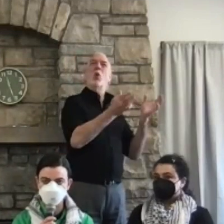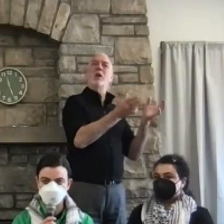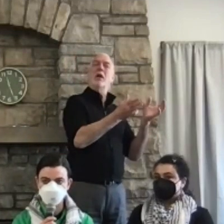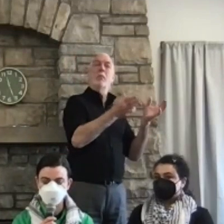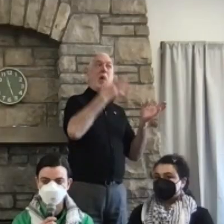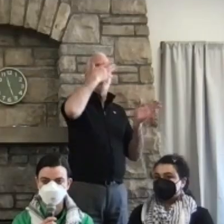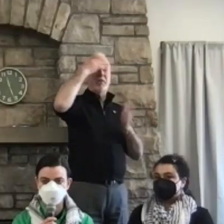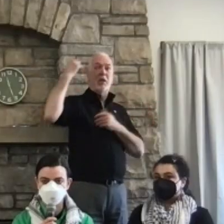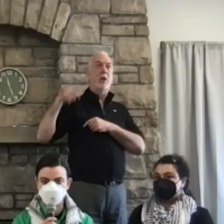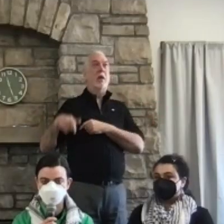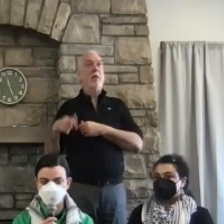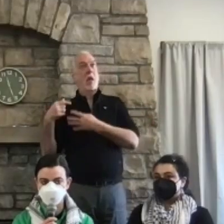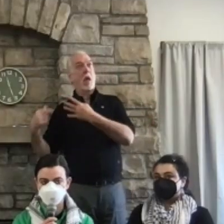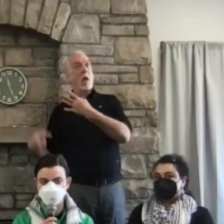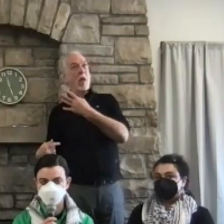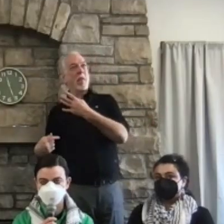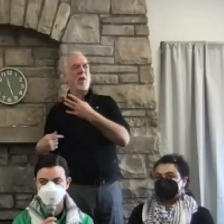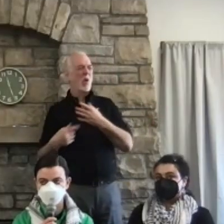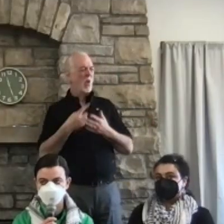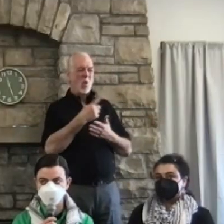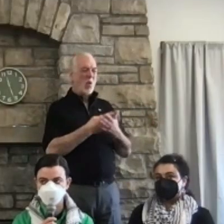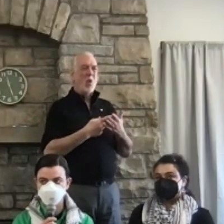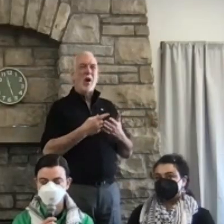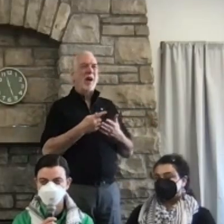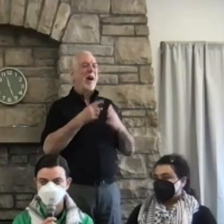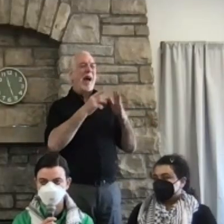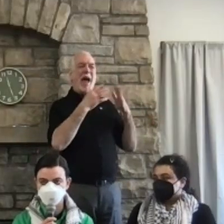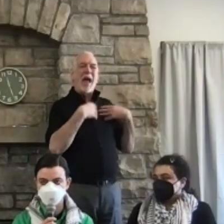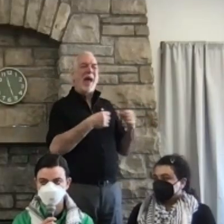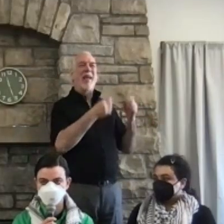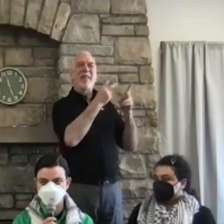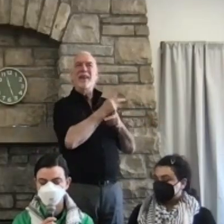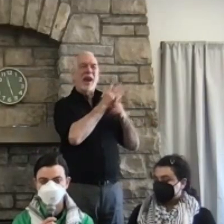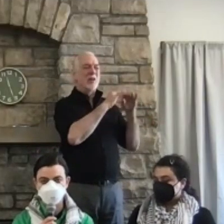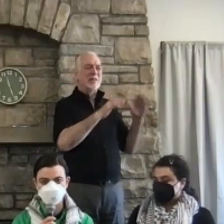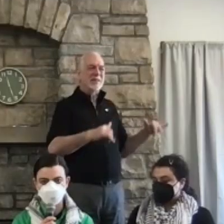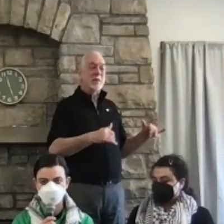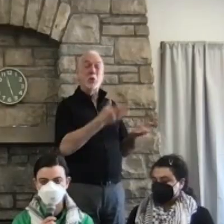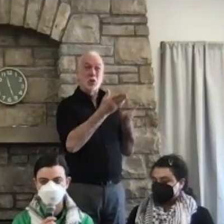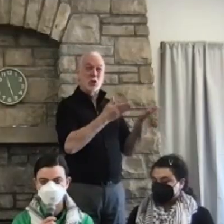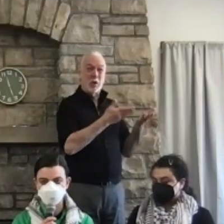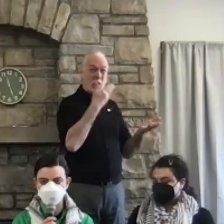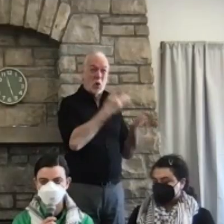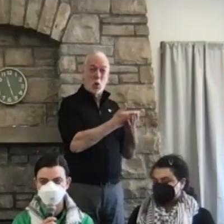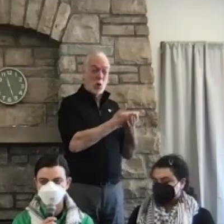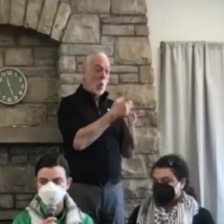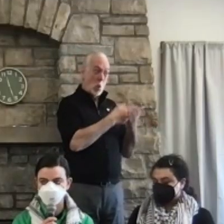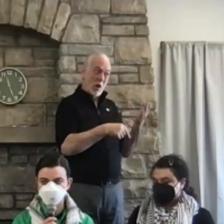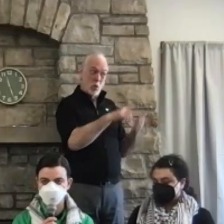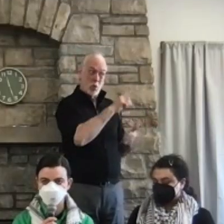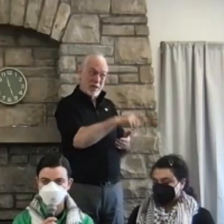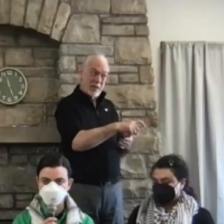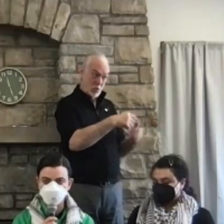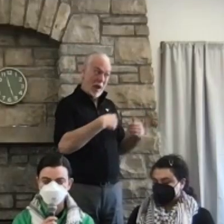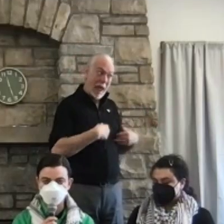of what is the system of healthcare wasn't meant to serve you, and do you have access to the things that you need, even on a very, very basic level to